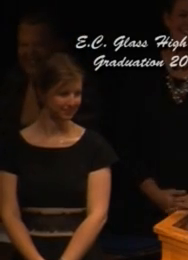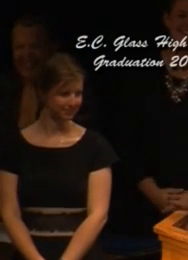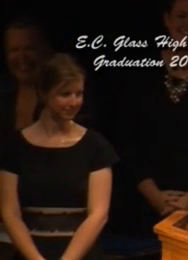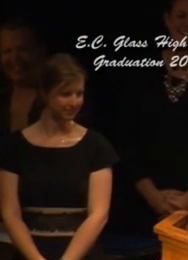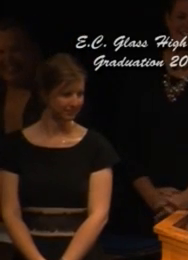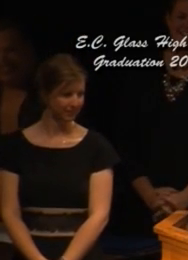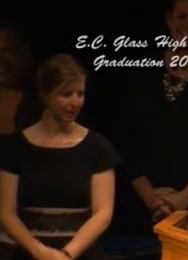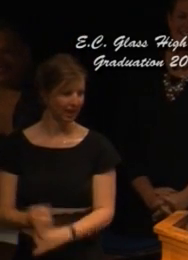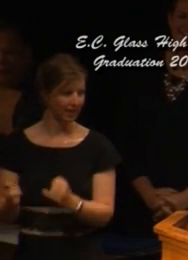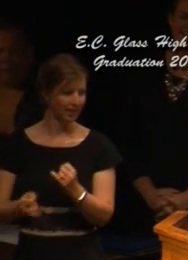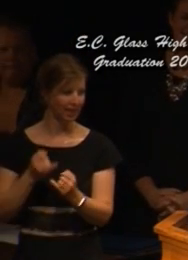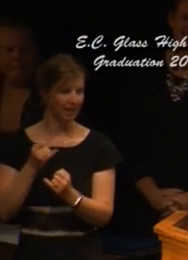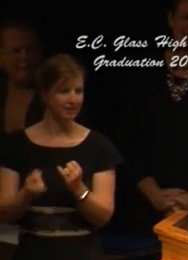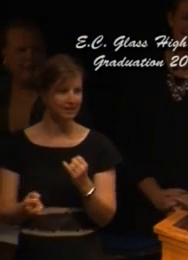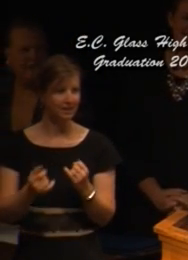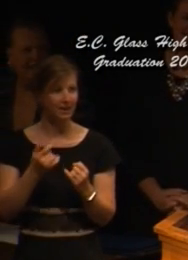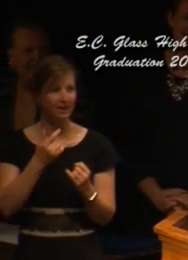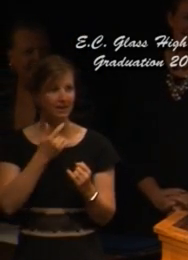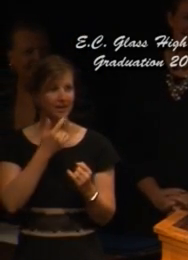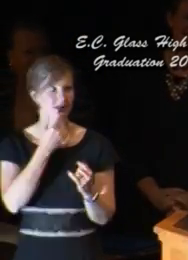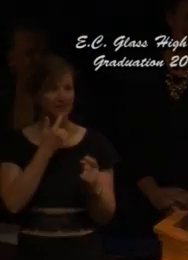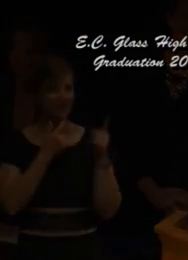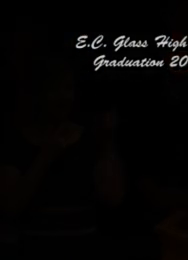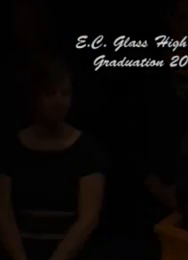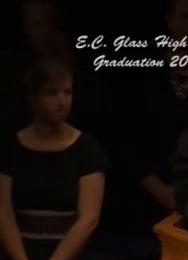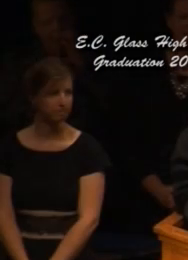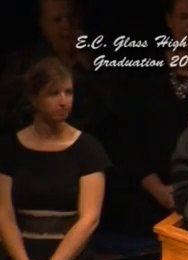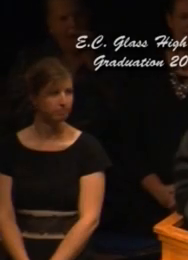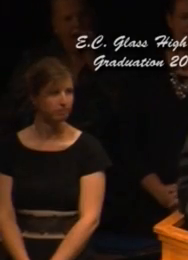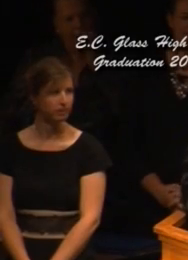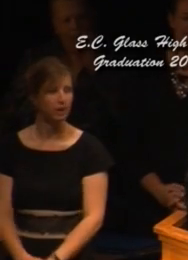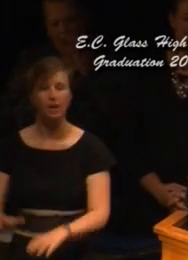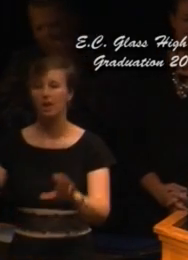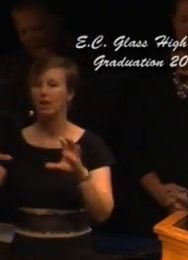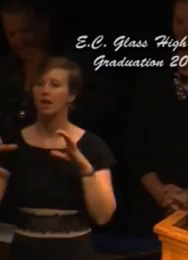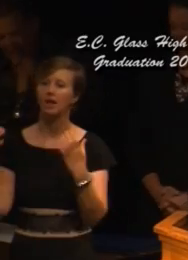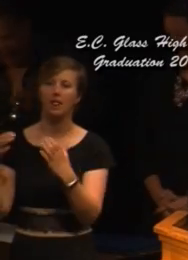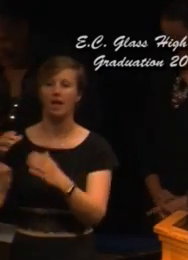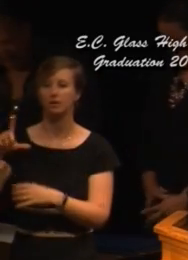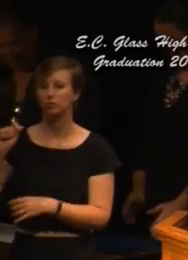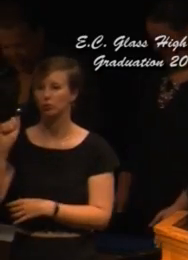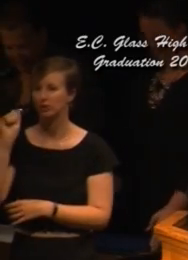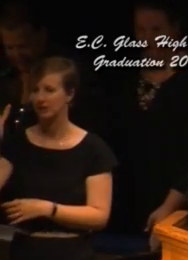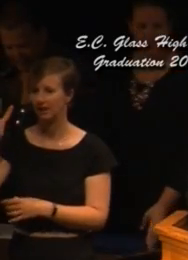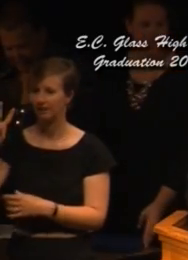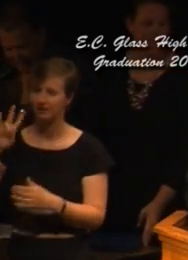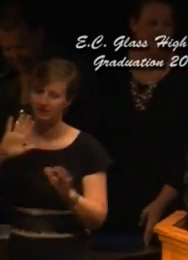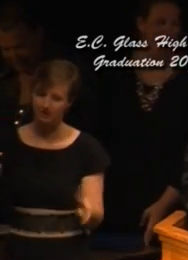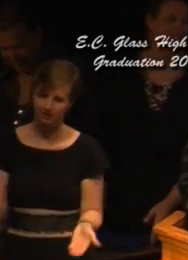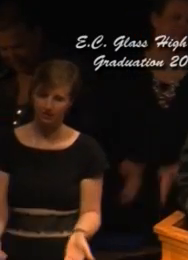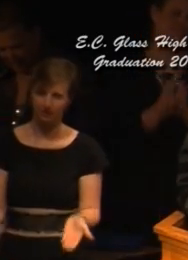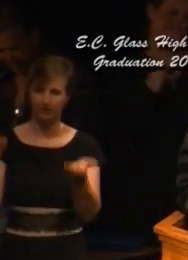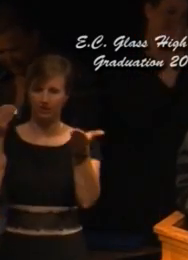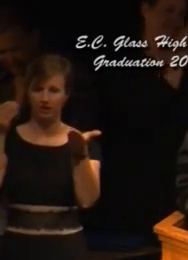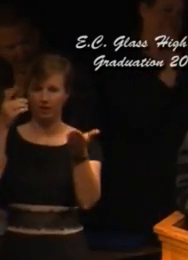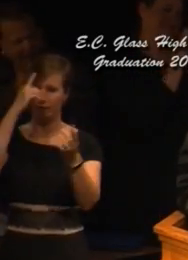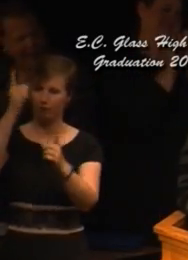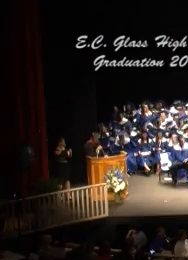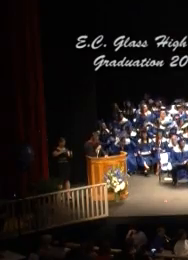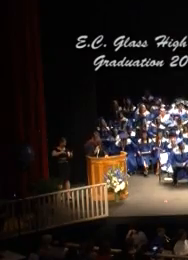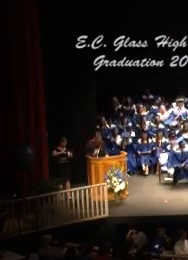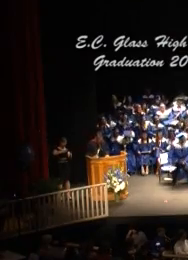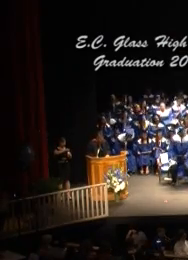And lastly, I will see all of you at the cabin tomorrow. Class of 2017, please rise for the main